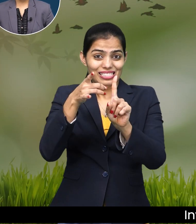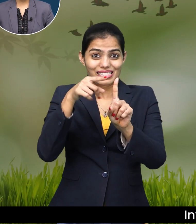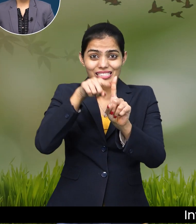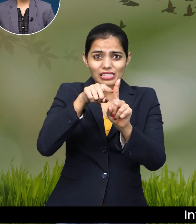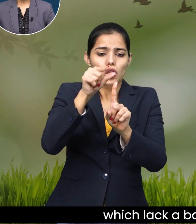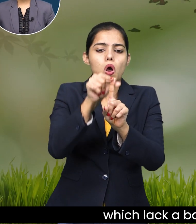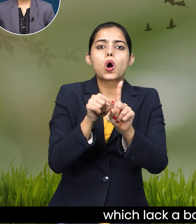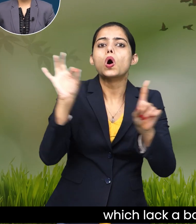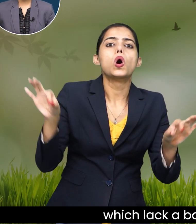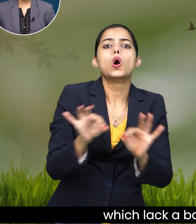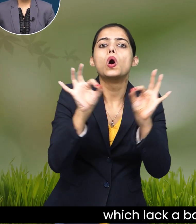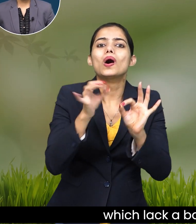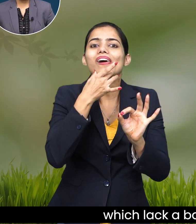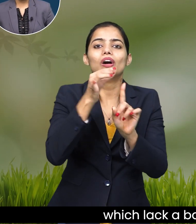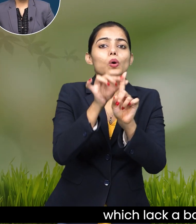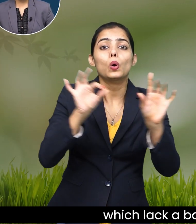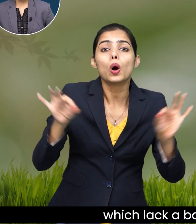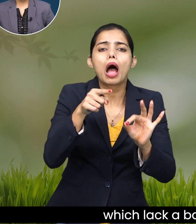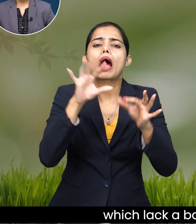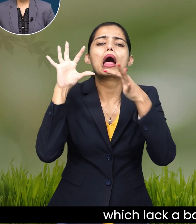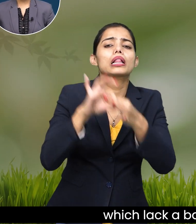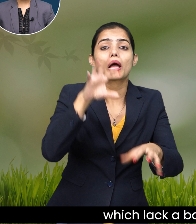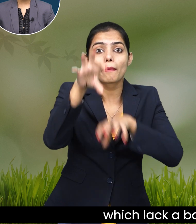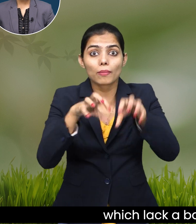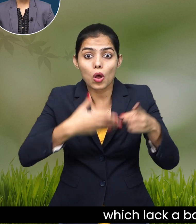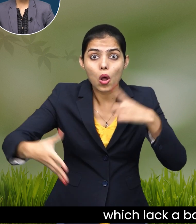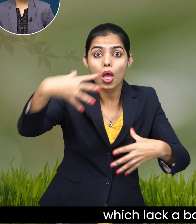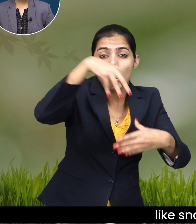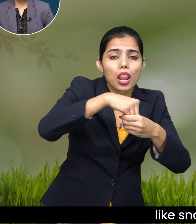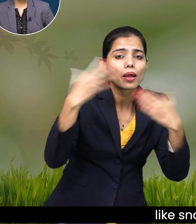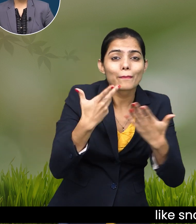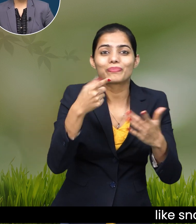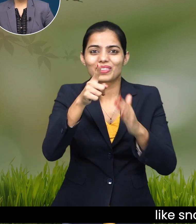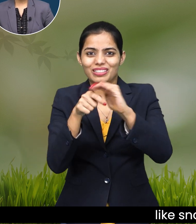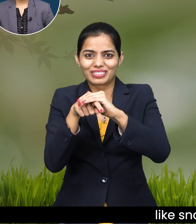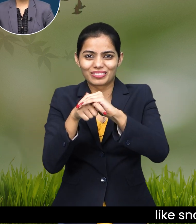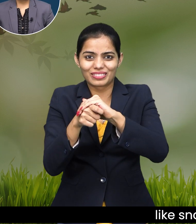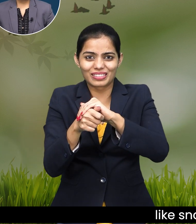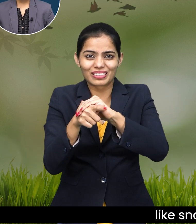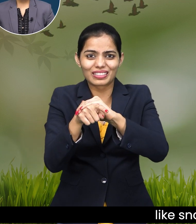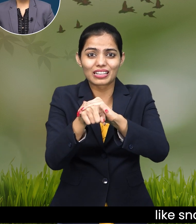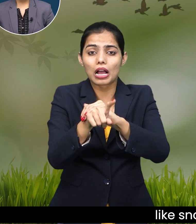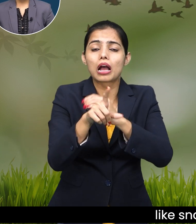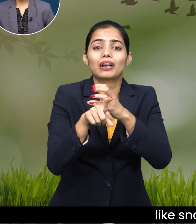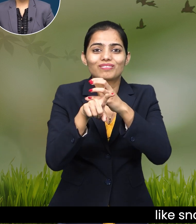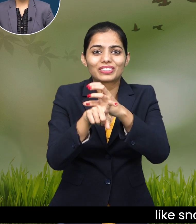Invertebrates, which lack a backbone, include animals like